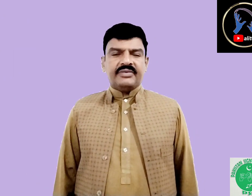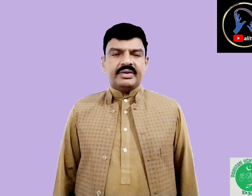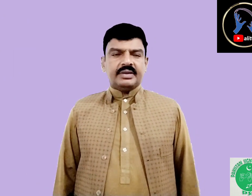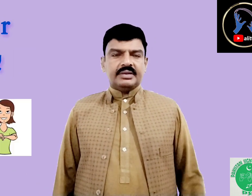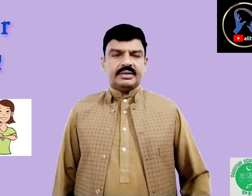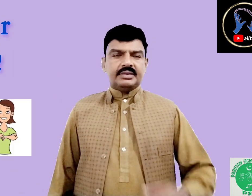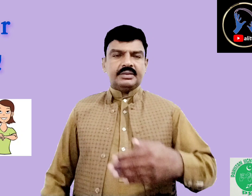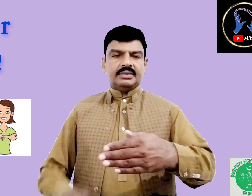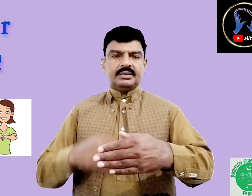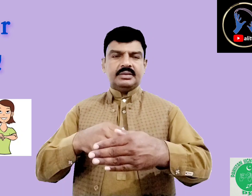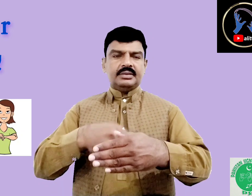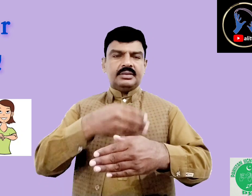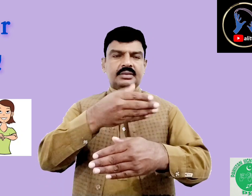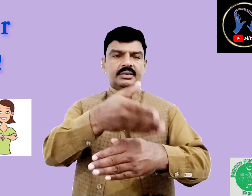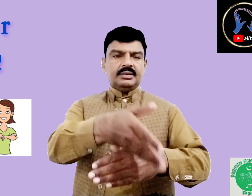after